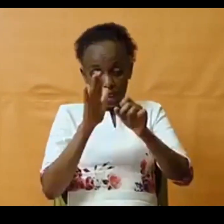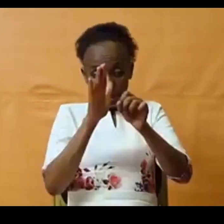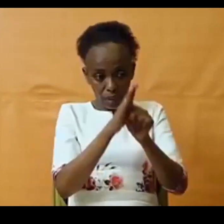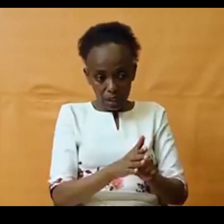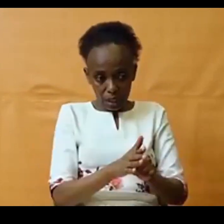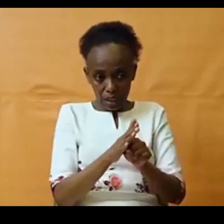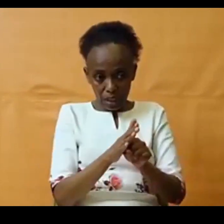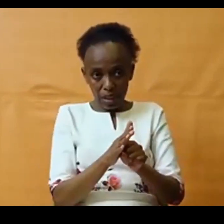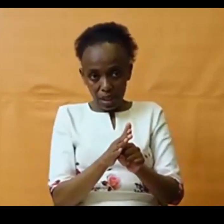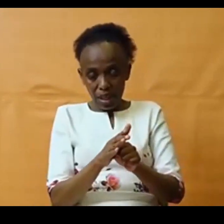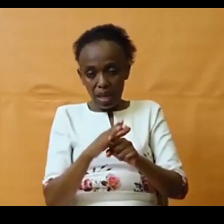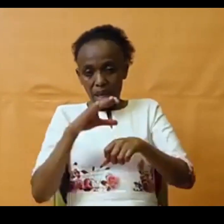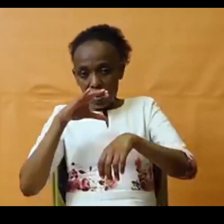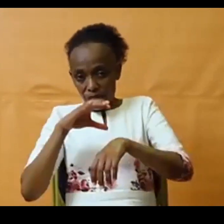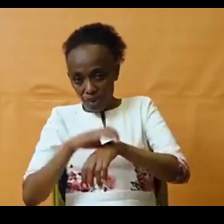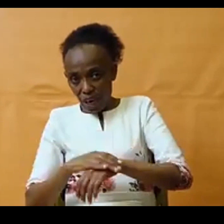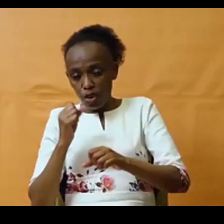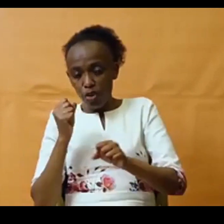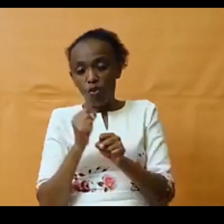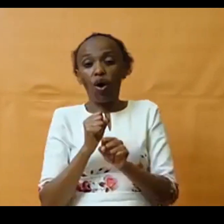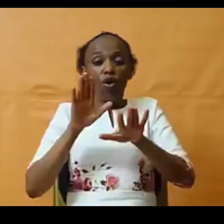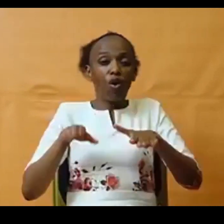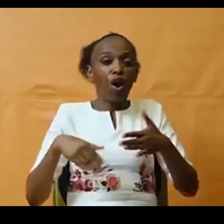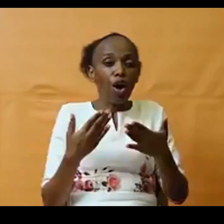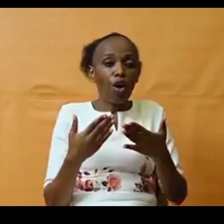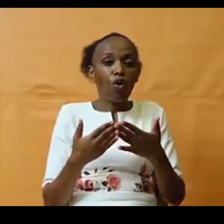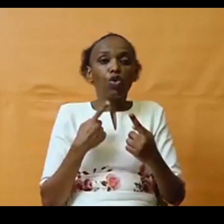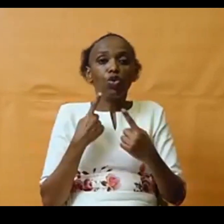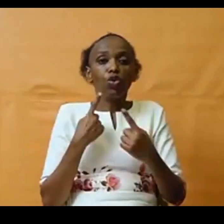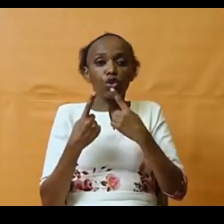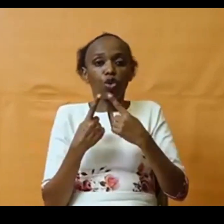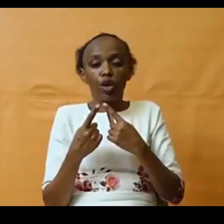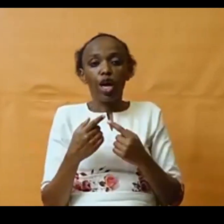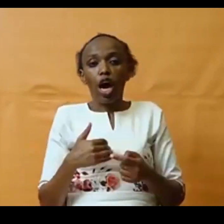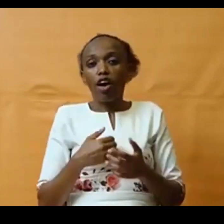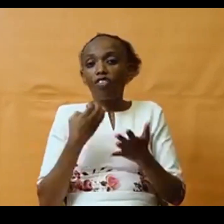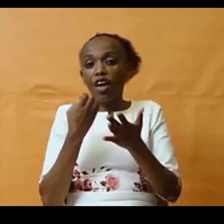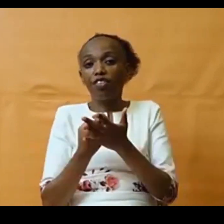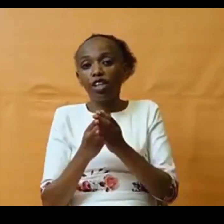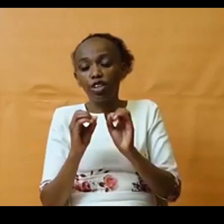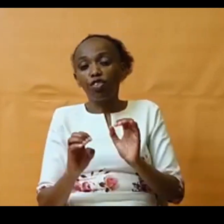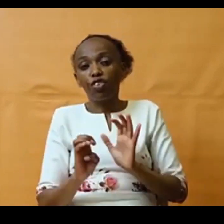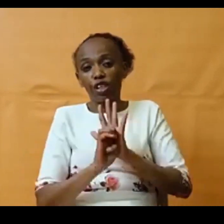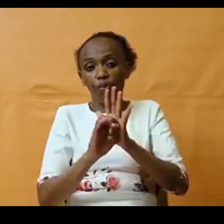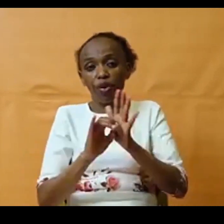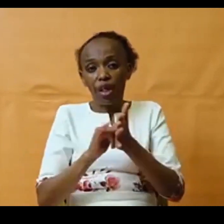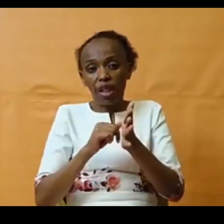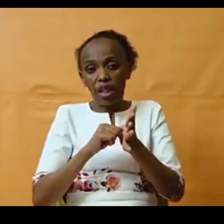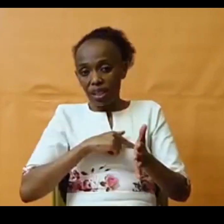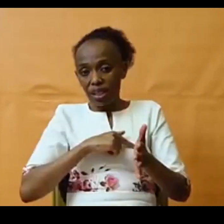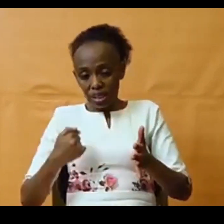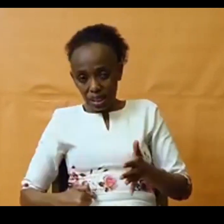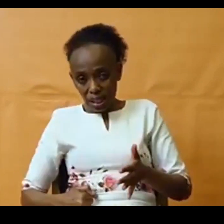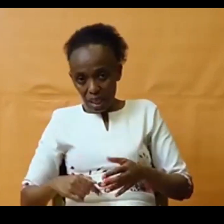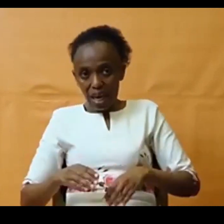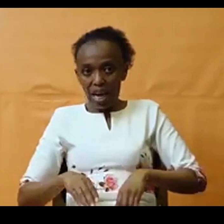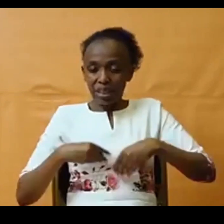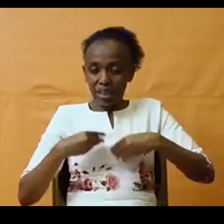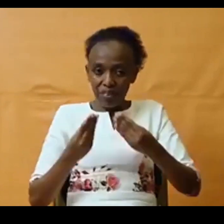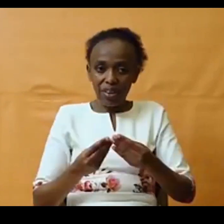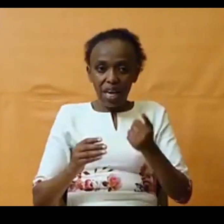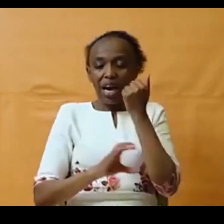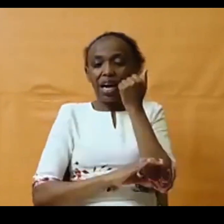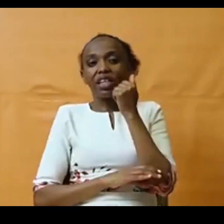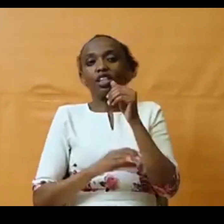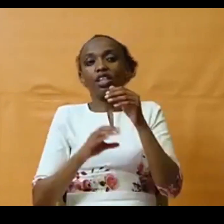restructuring framework is also highly problematic. There is no evidence, for example, that China has not given debt relief. A country like Zambia